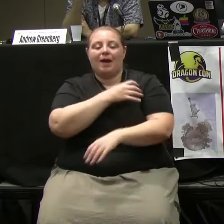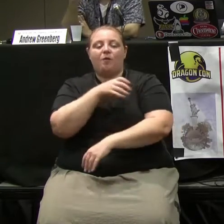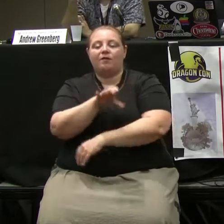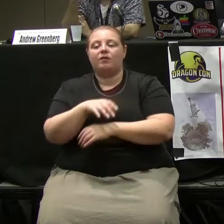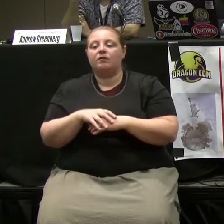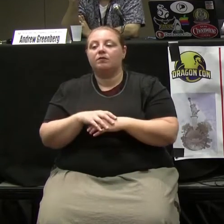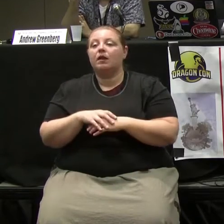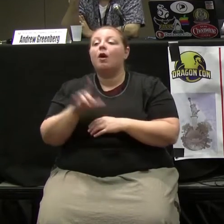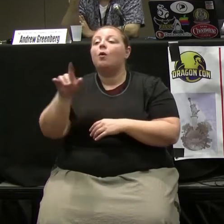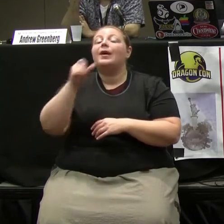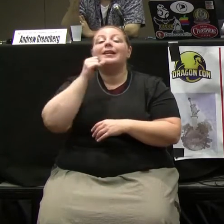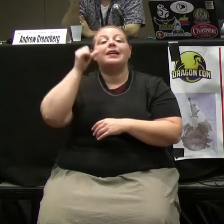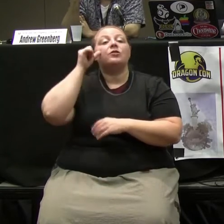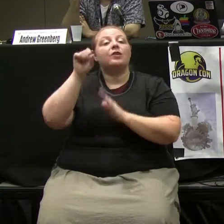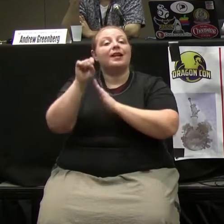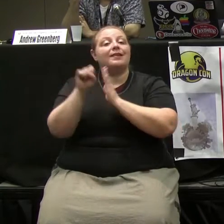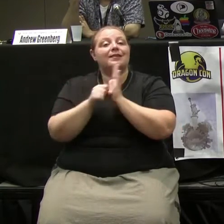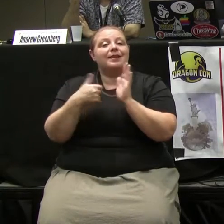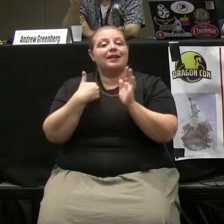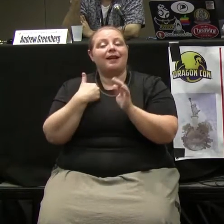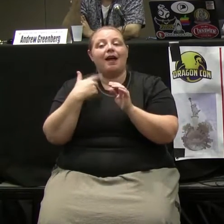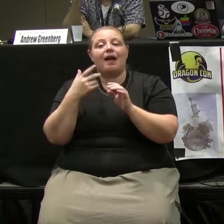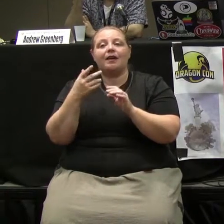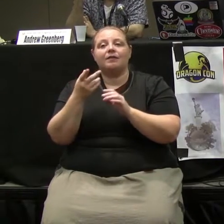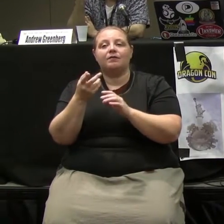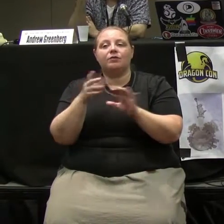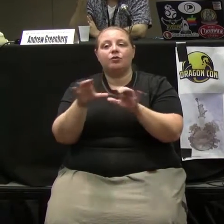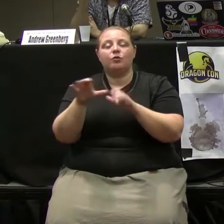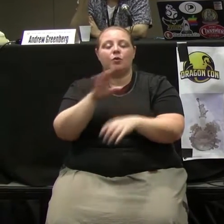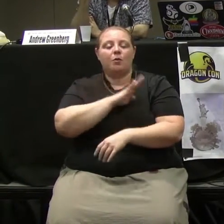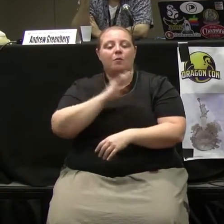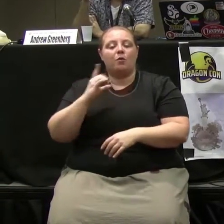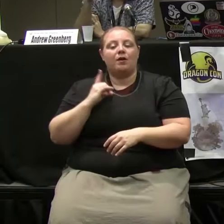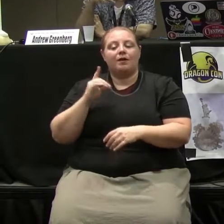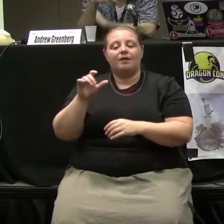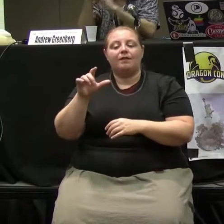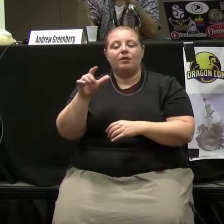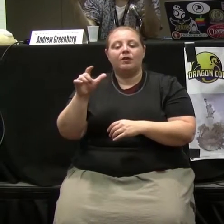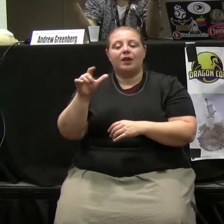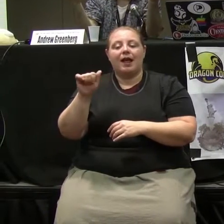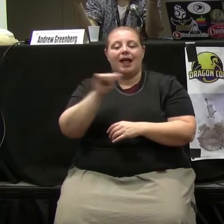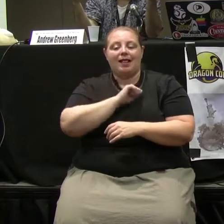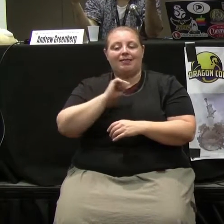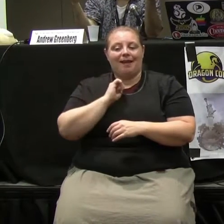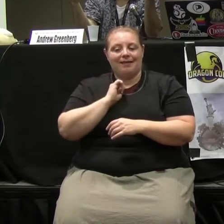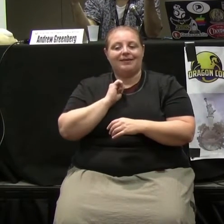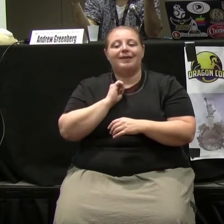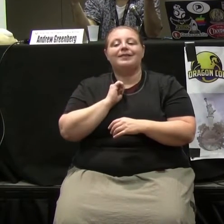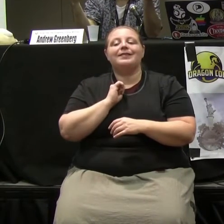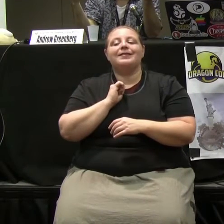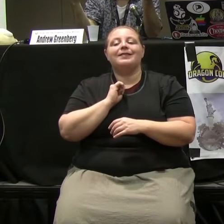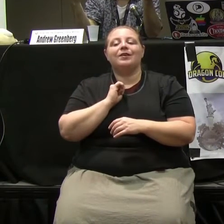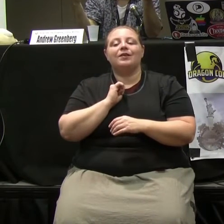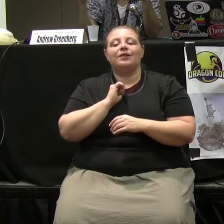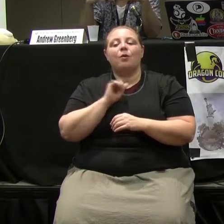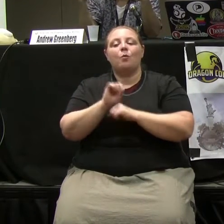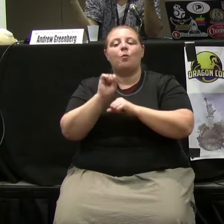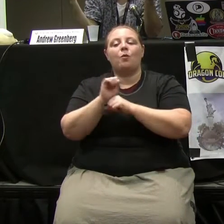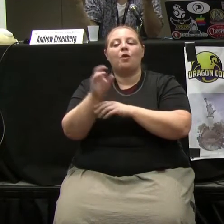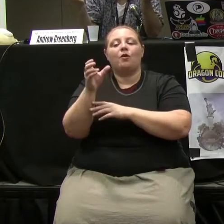The state one is from yesterday. I also serve on the board of the Atlanta Regional Commission's workforce group, where it basically oversees